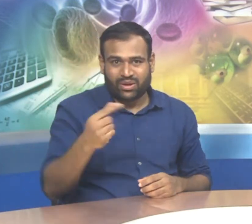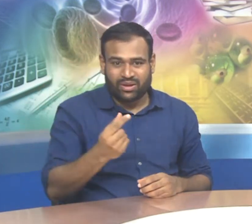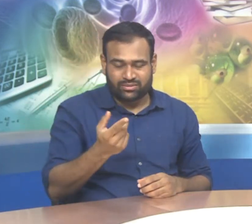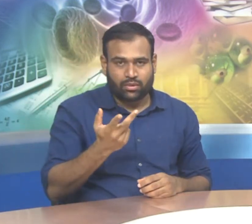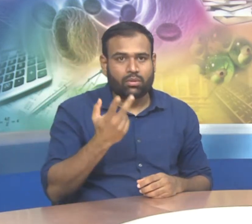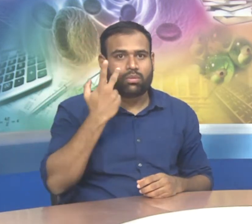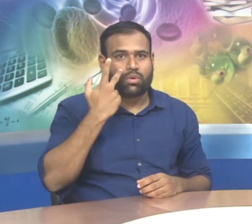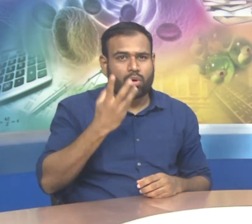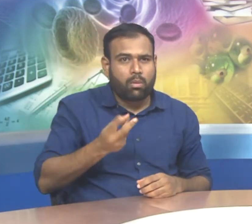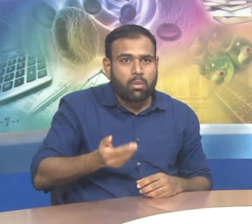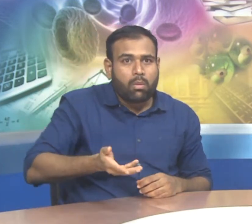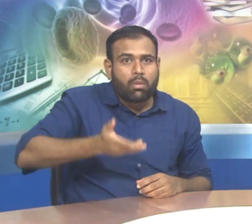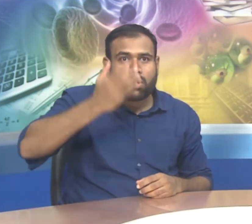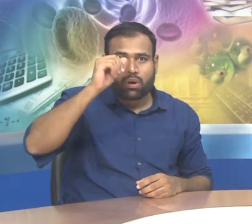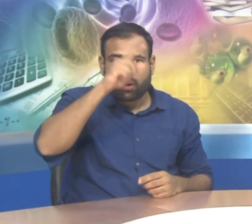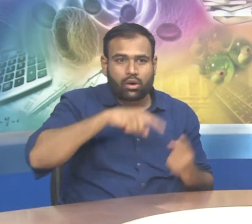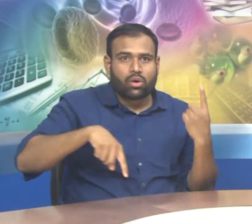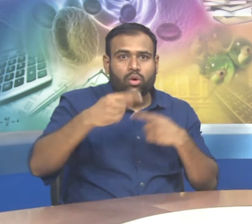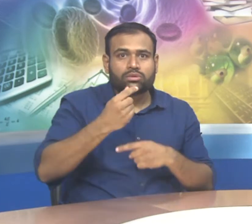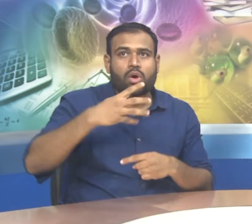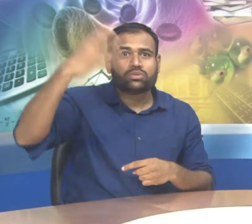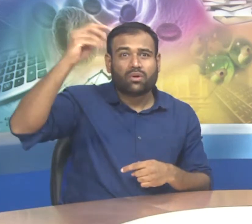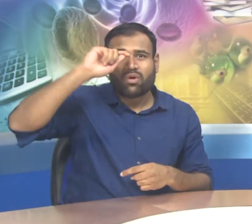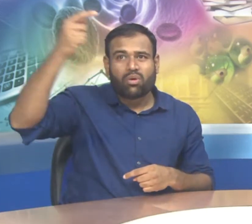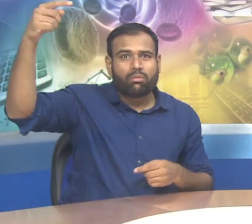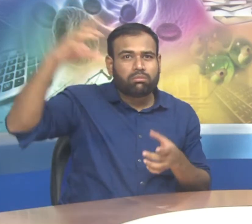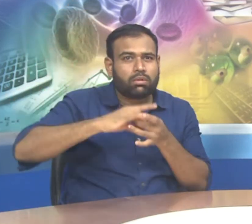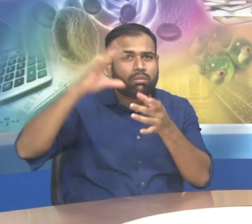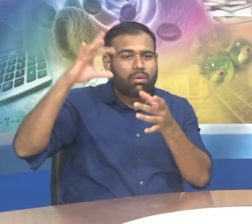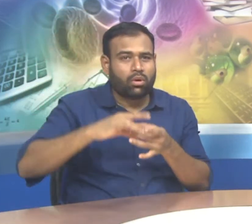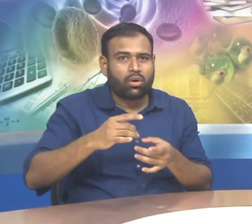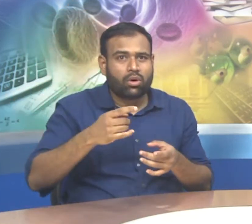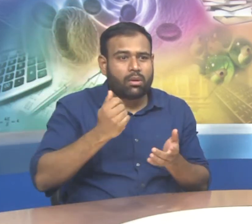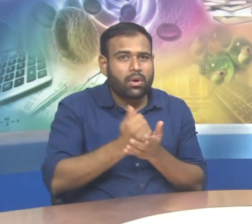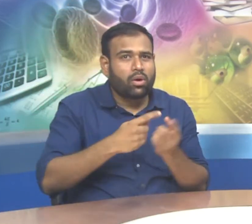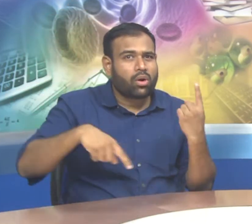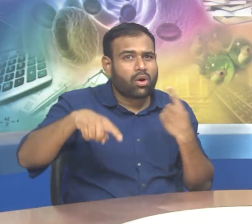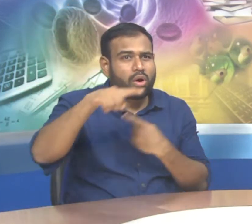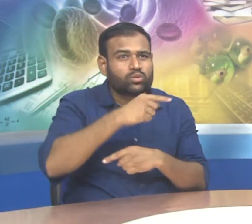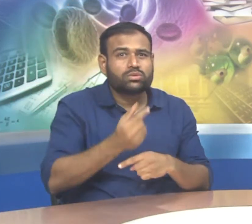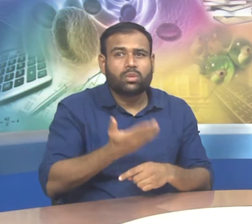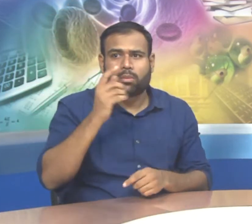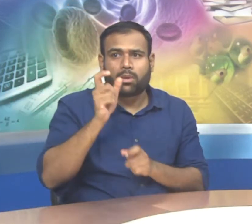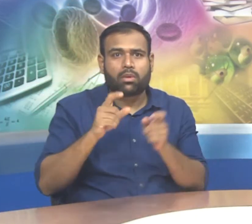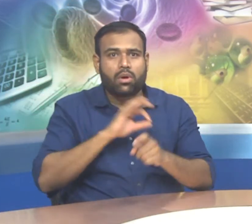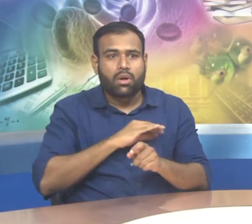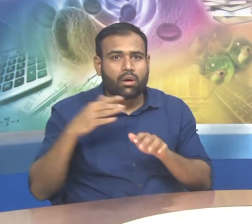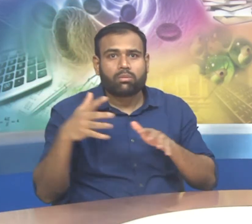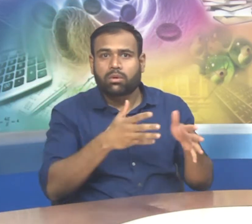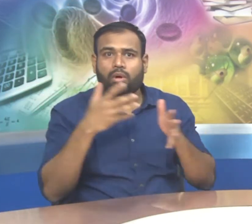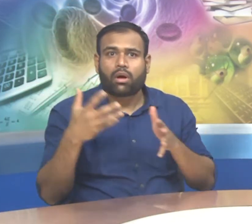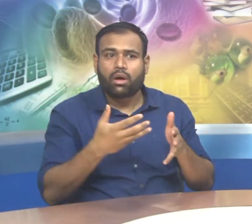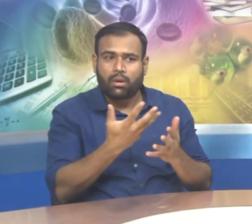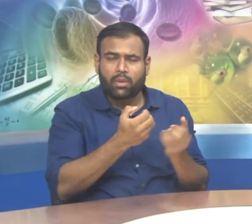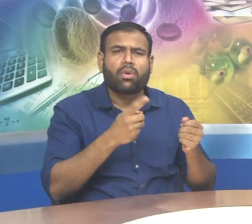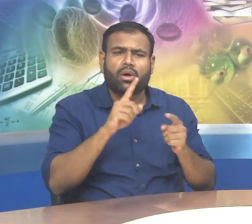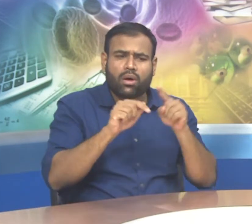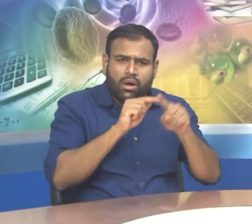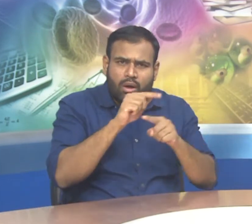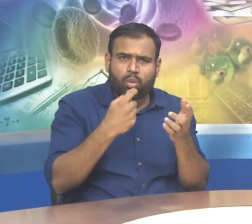The number of foreign banks which are operating in our country has increased since the